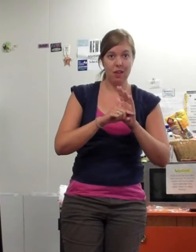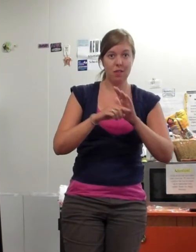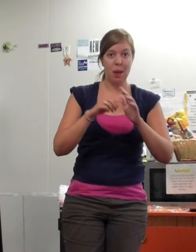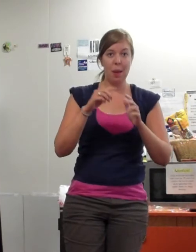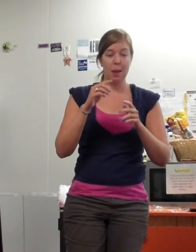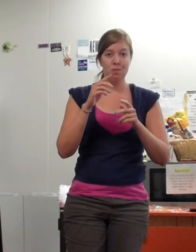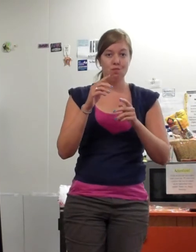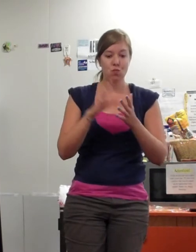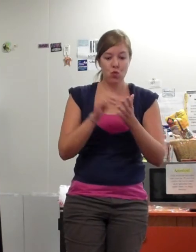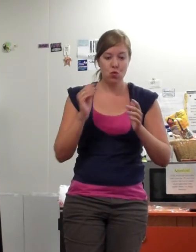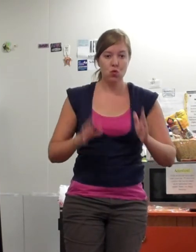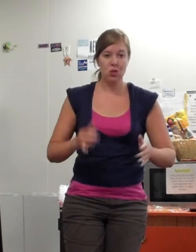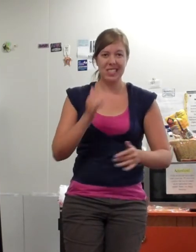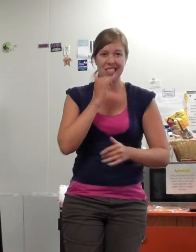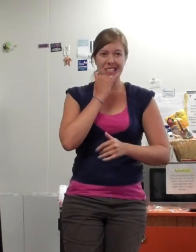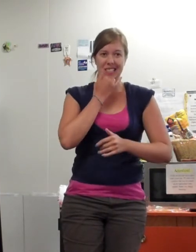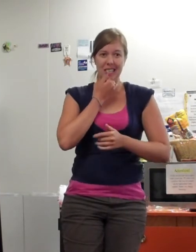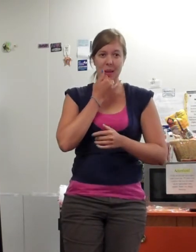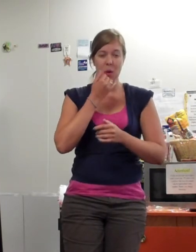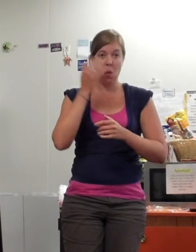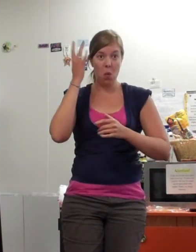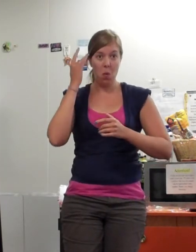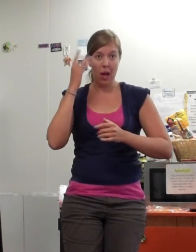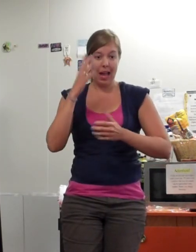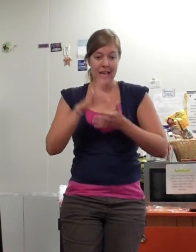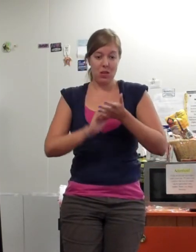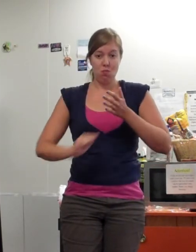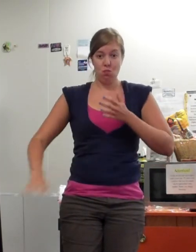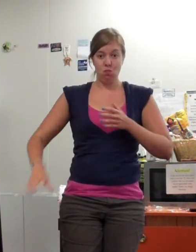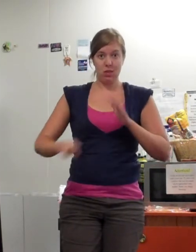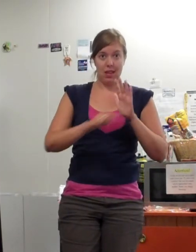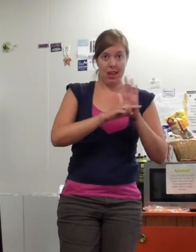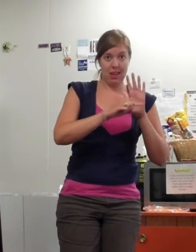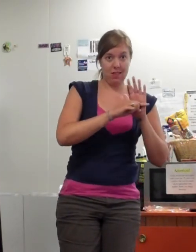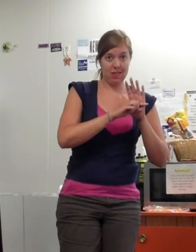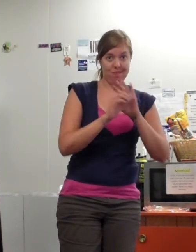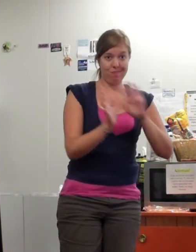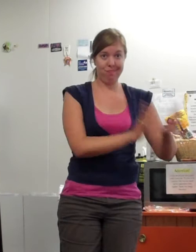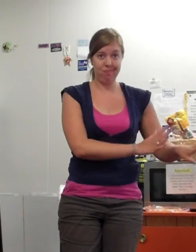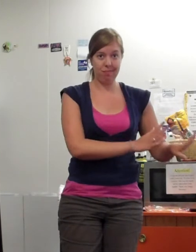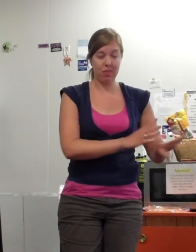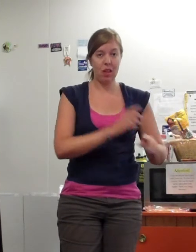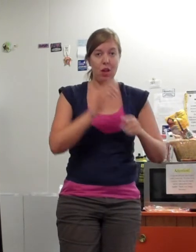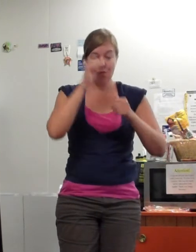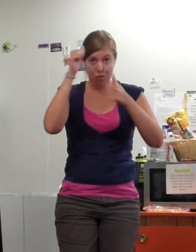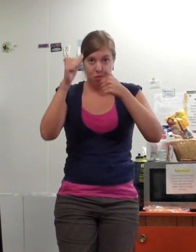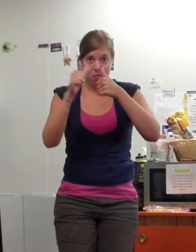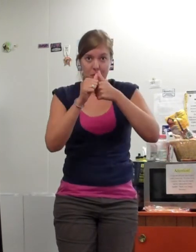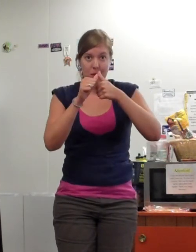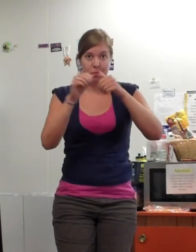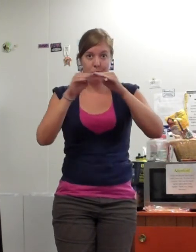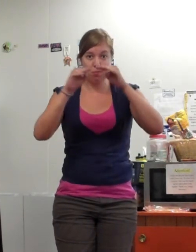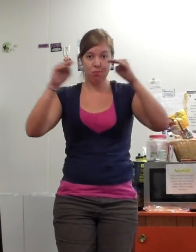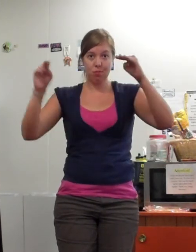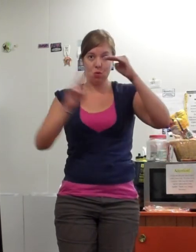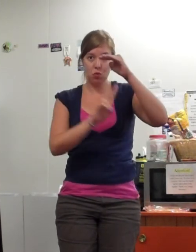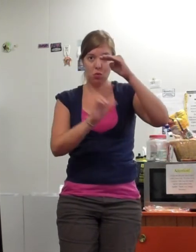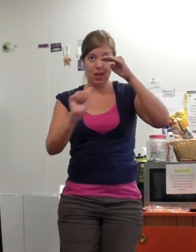They're really important. Also, make sure you remember it's all over 2a. Okay, let's go through and start simplifying.